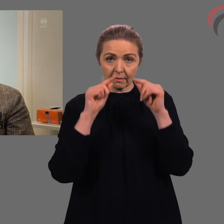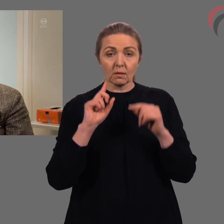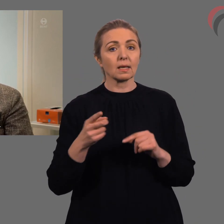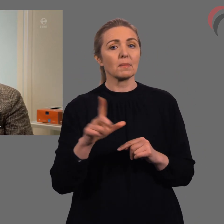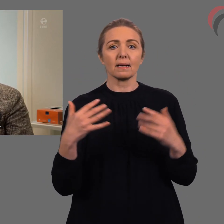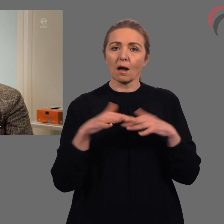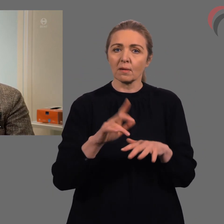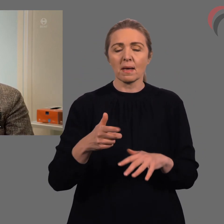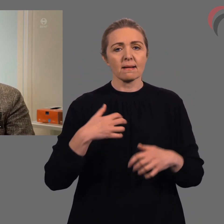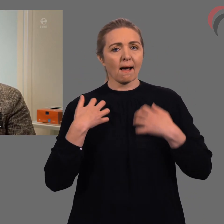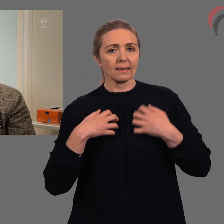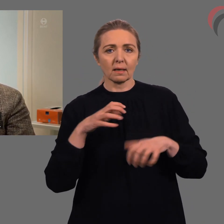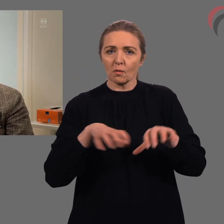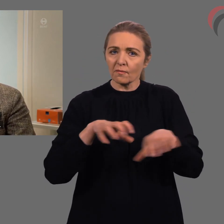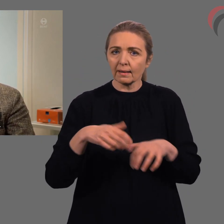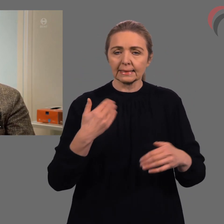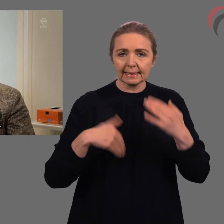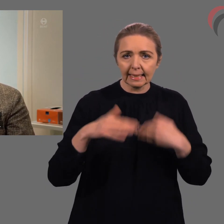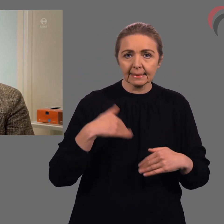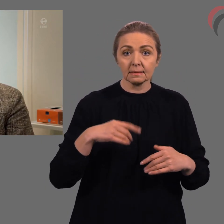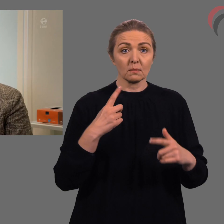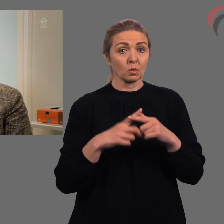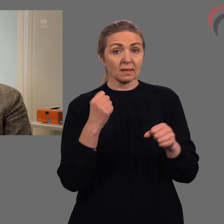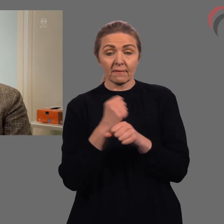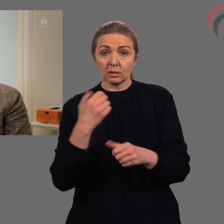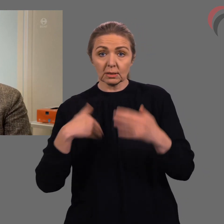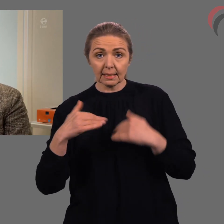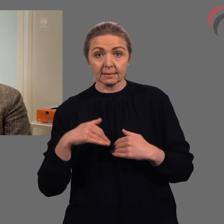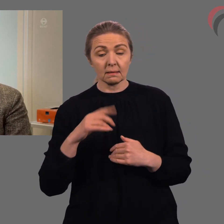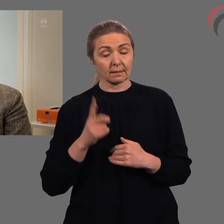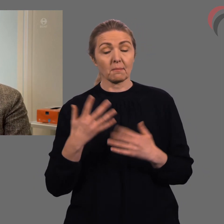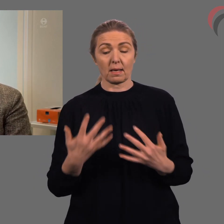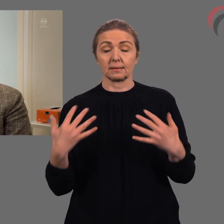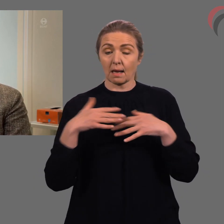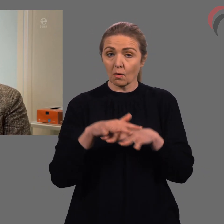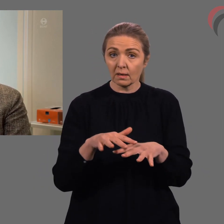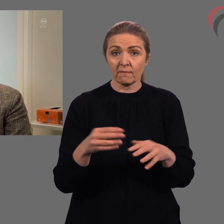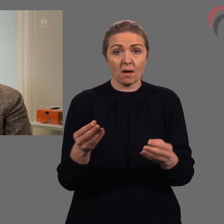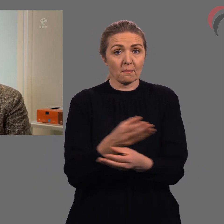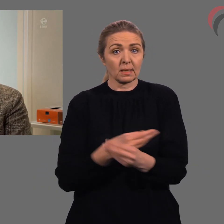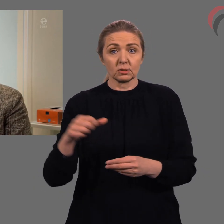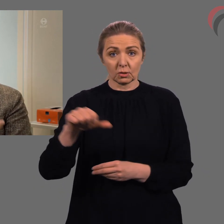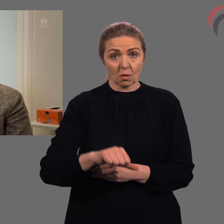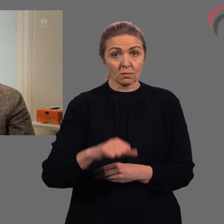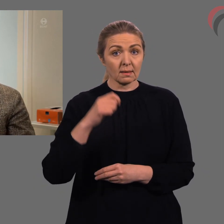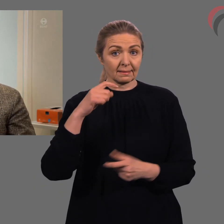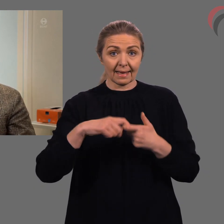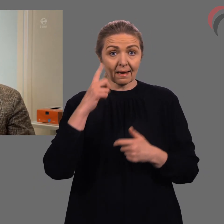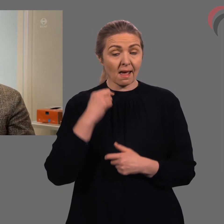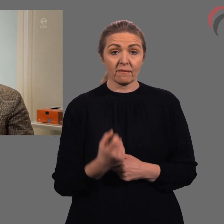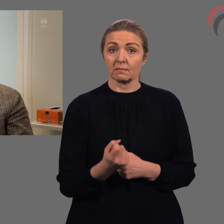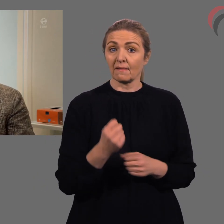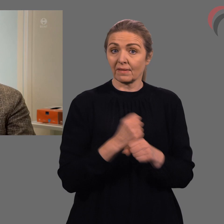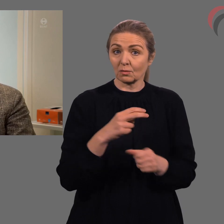of car crash, industrial accidents. So there's a huge economic burden related to either problems